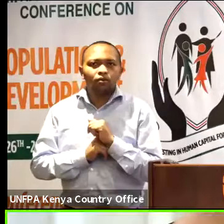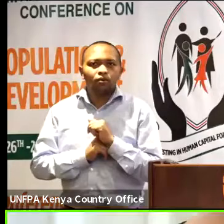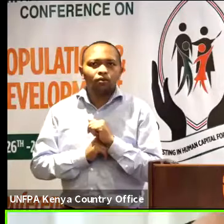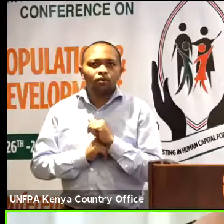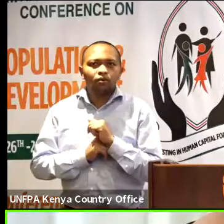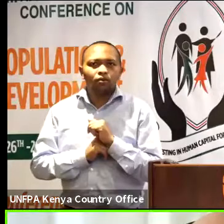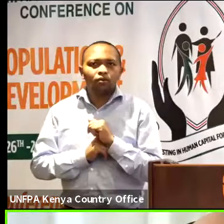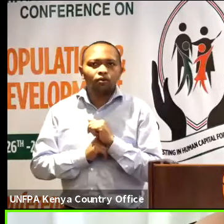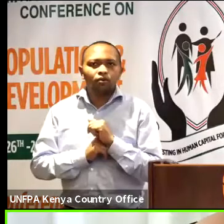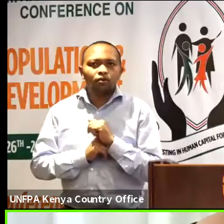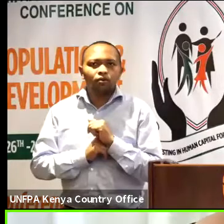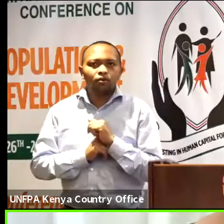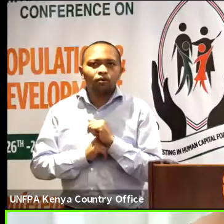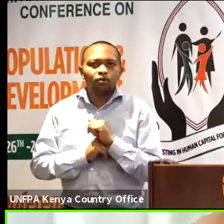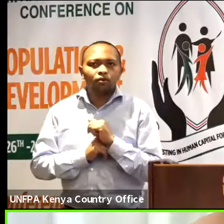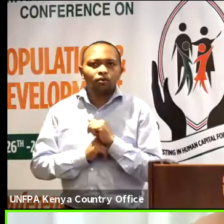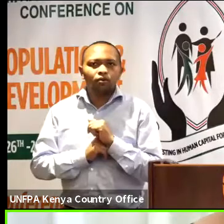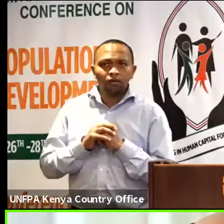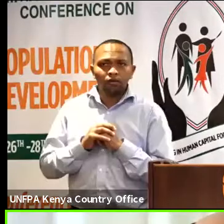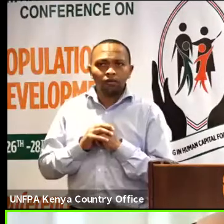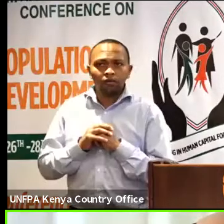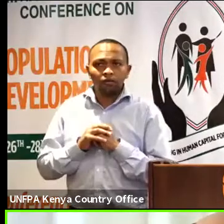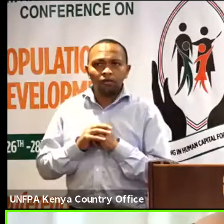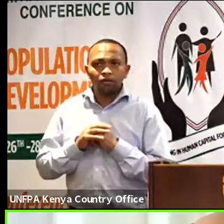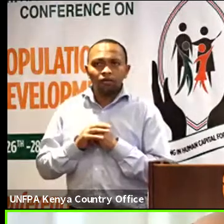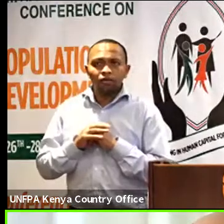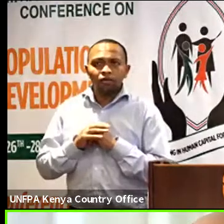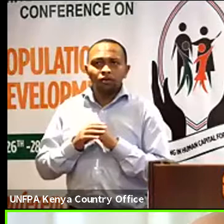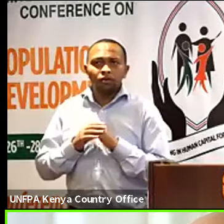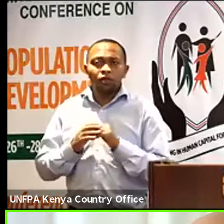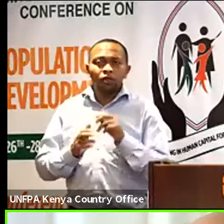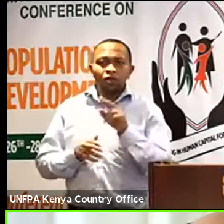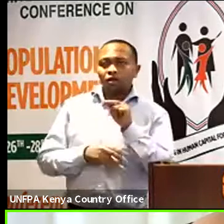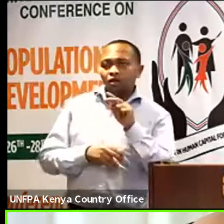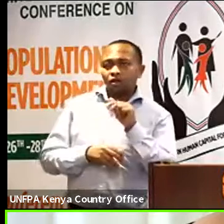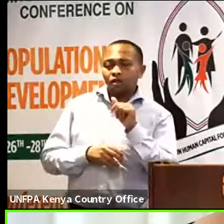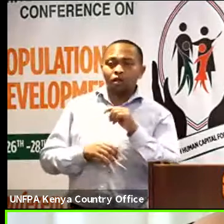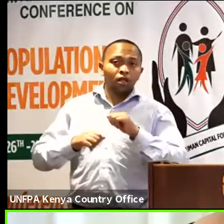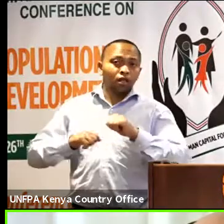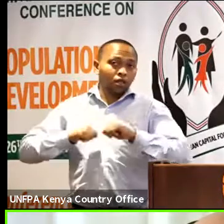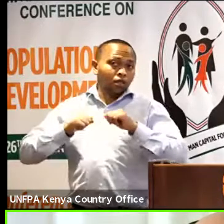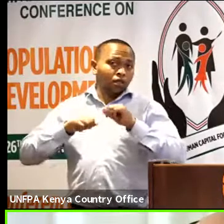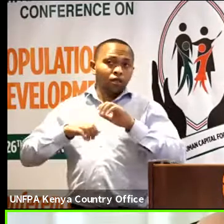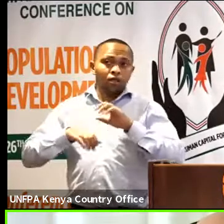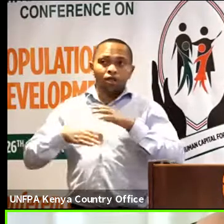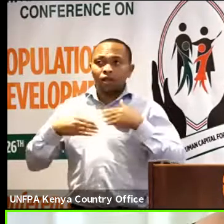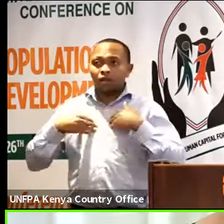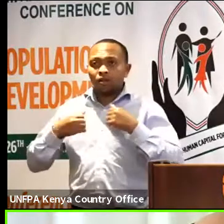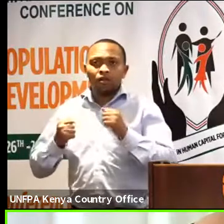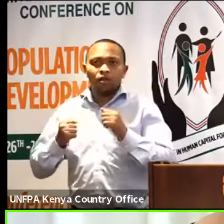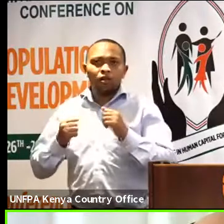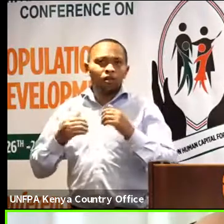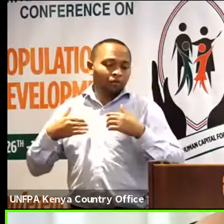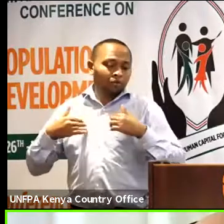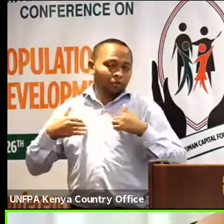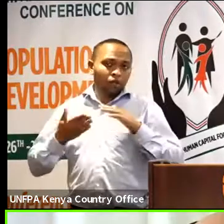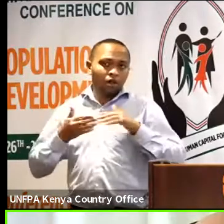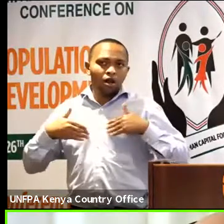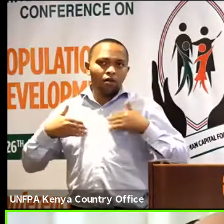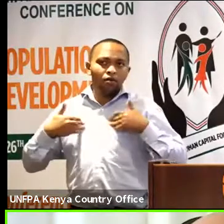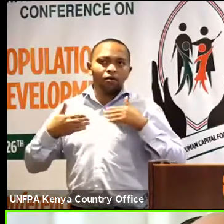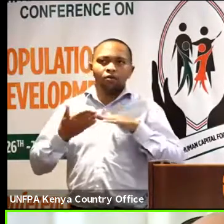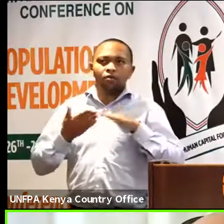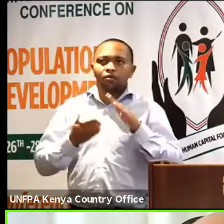Mr. Chair, colleagues, Dr. Yaron Wallman from Unicef, Chief of Health. Very pleased to be here with you this afternoon. Thank